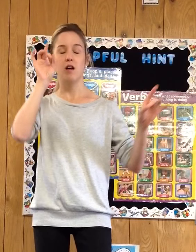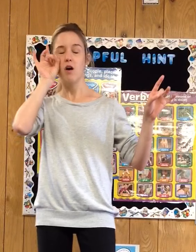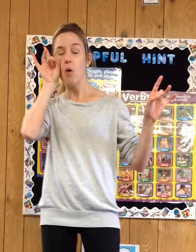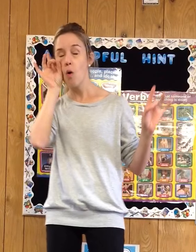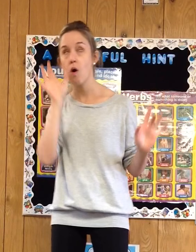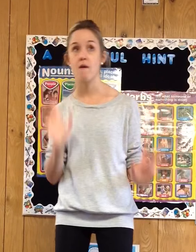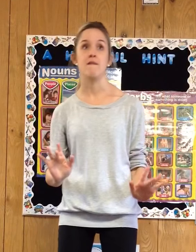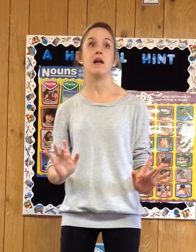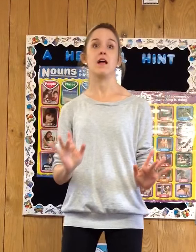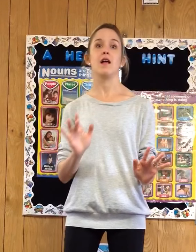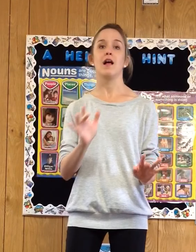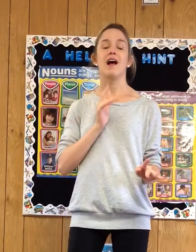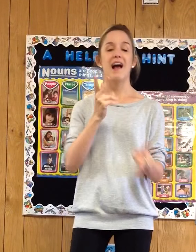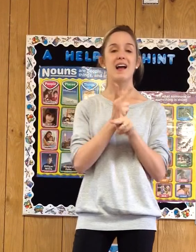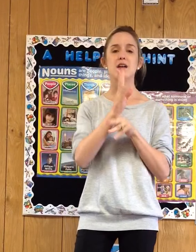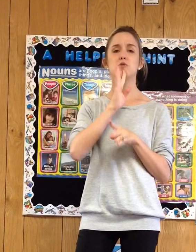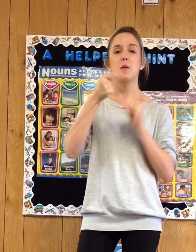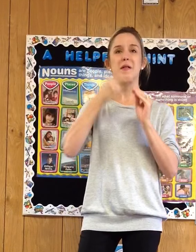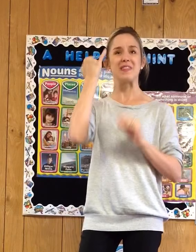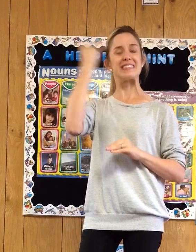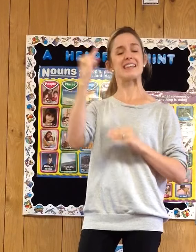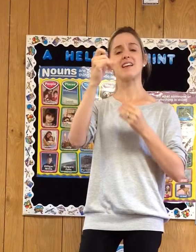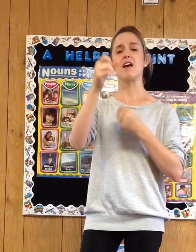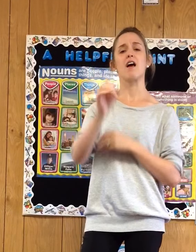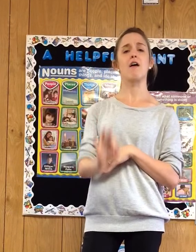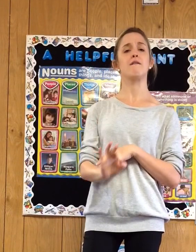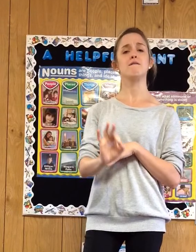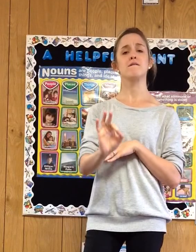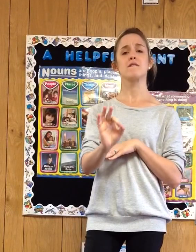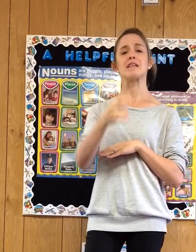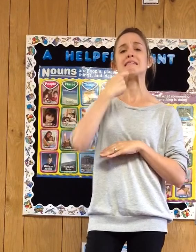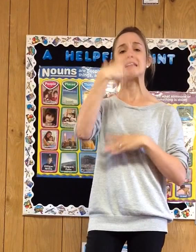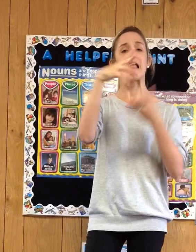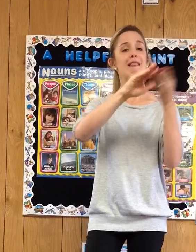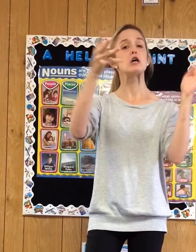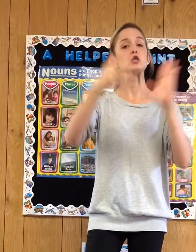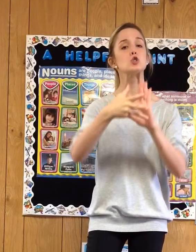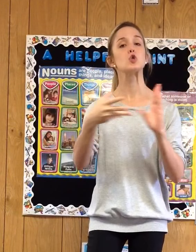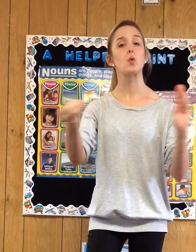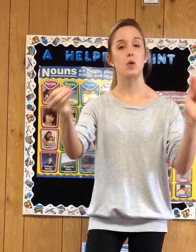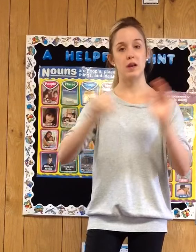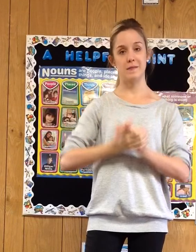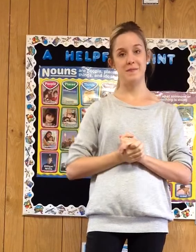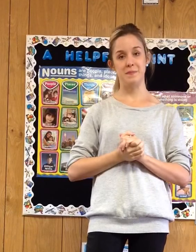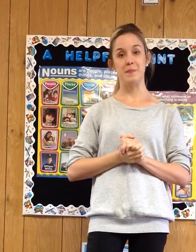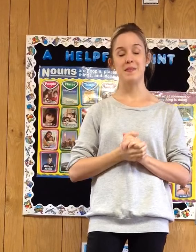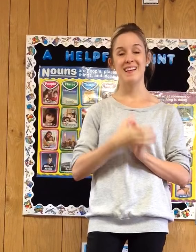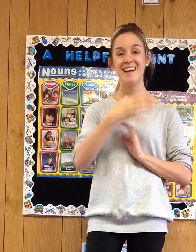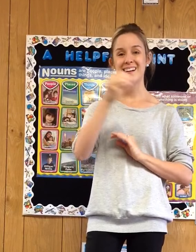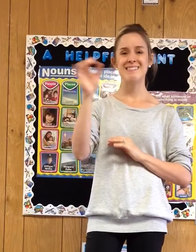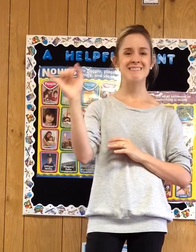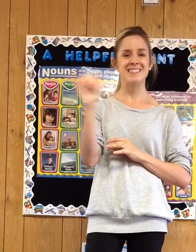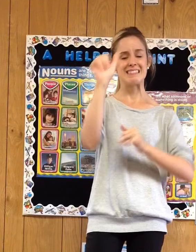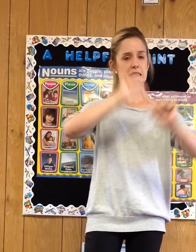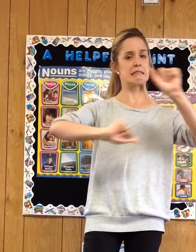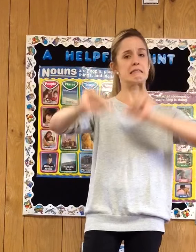You know, I keep talking about this idea of telling a story. And it's like science